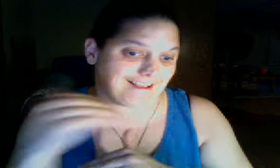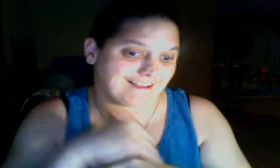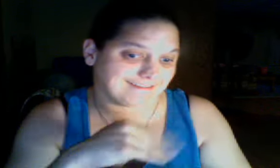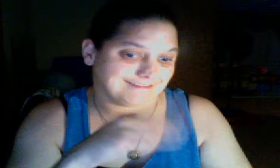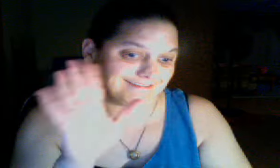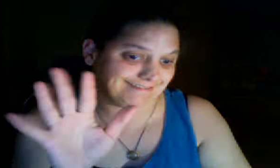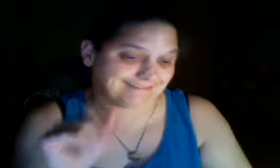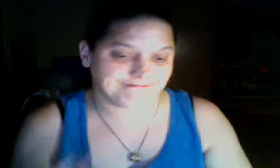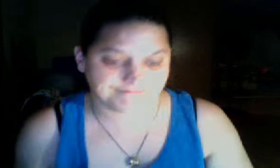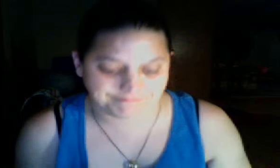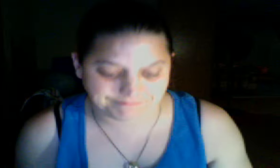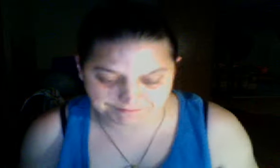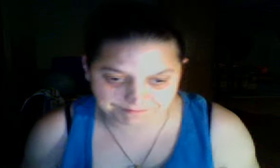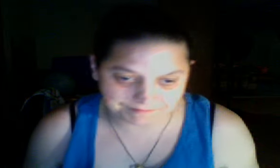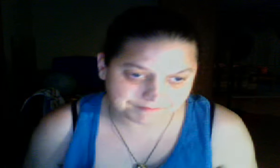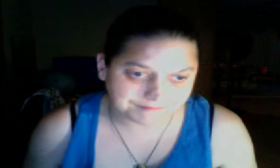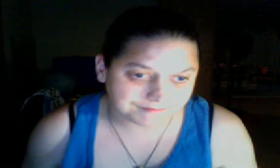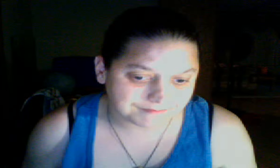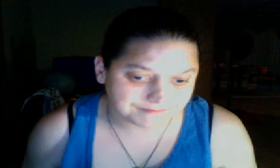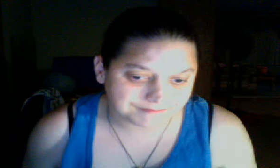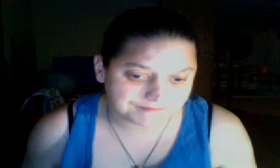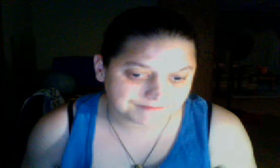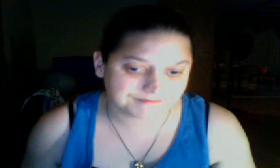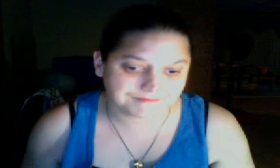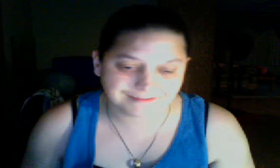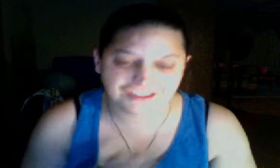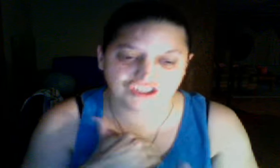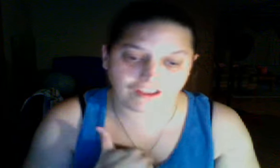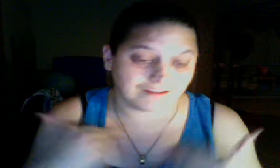And some creatures... He's gonna eat your brain! What? Huh?